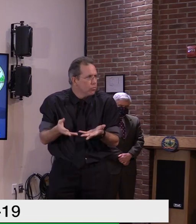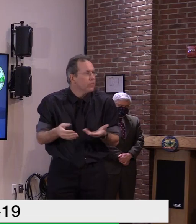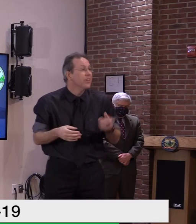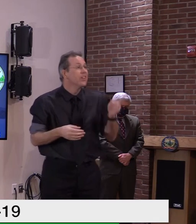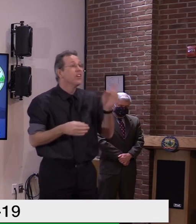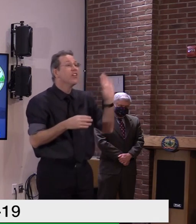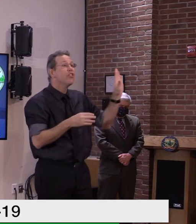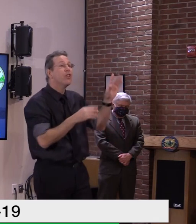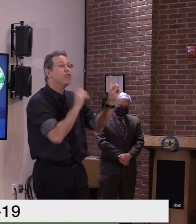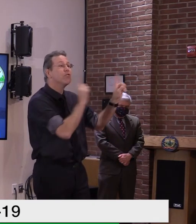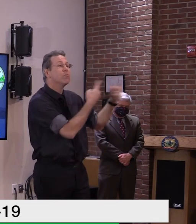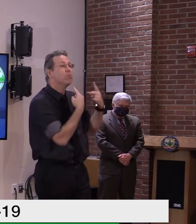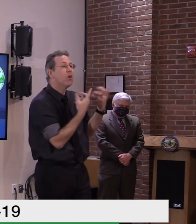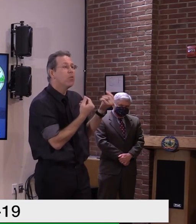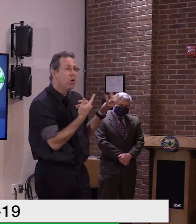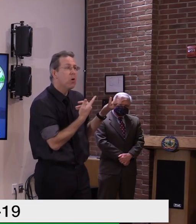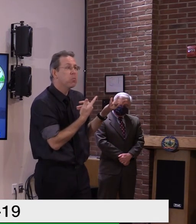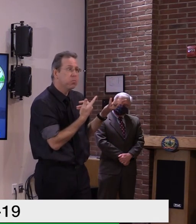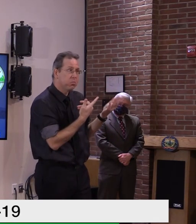Thank you.